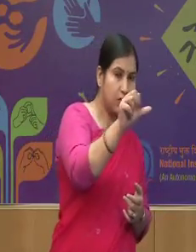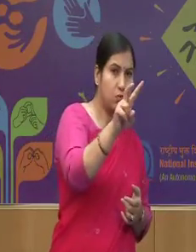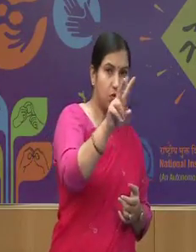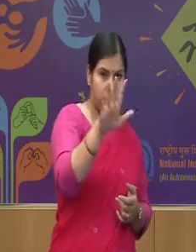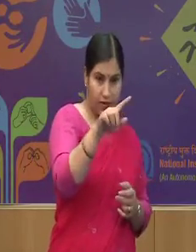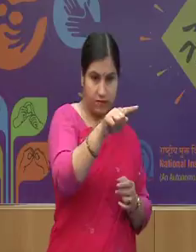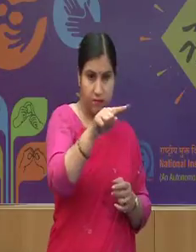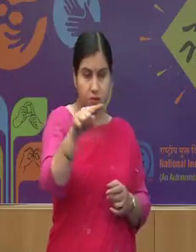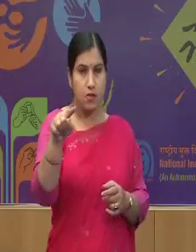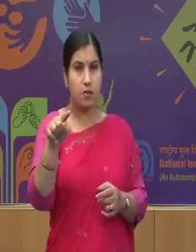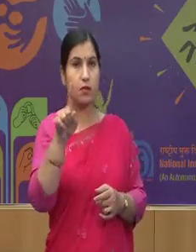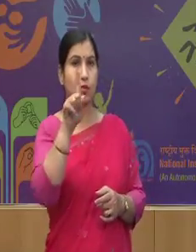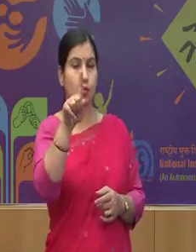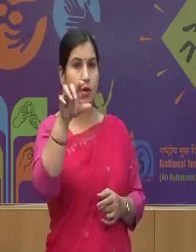till the year 1943.